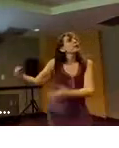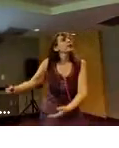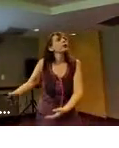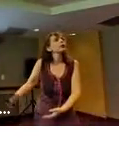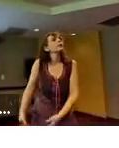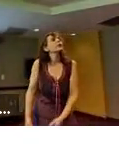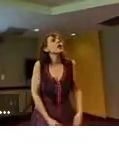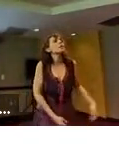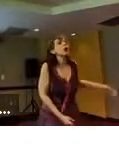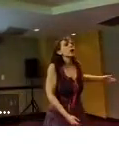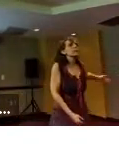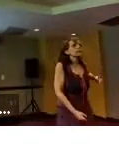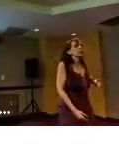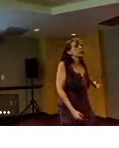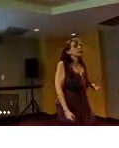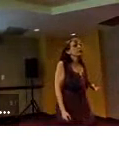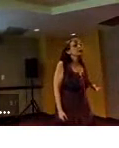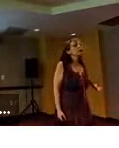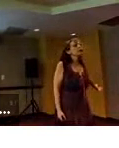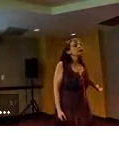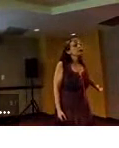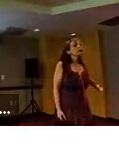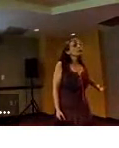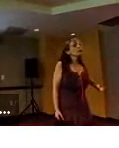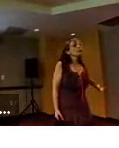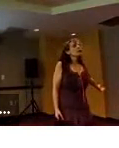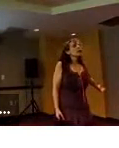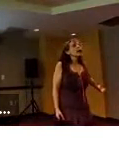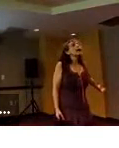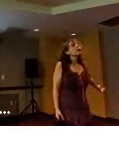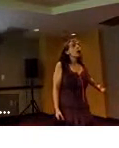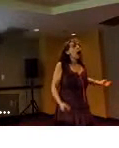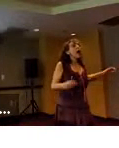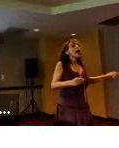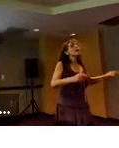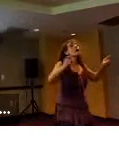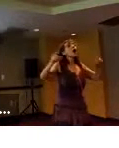part of something or do you feel apart from something?